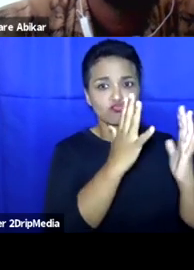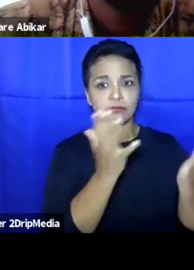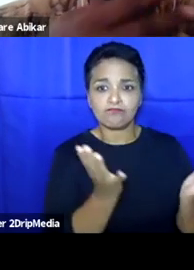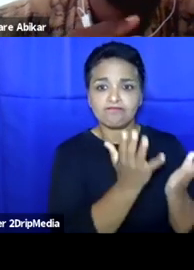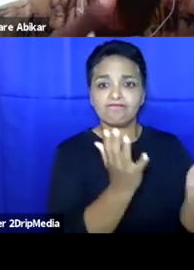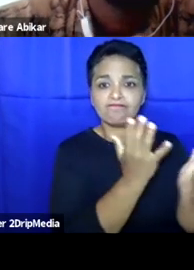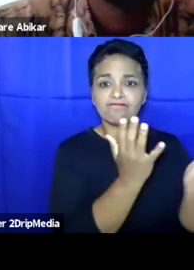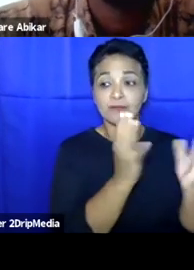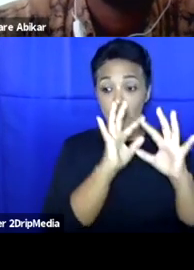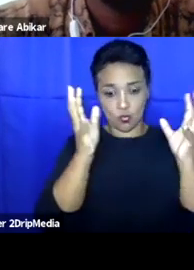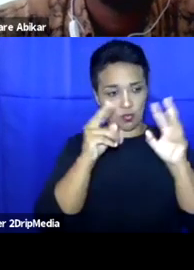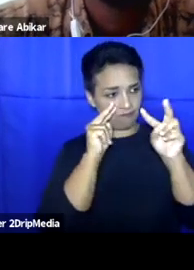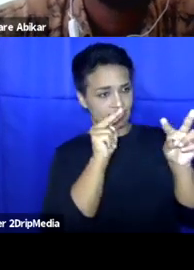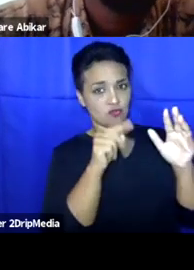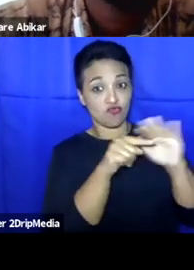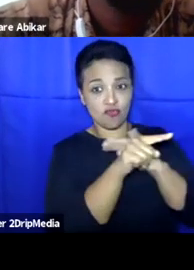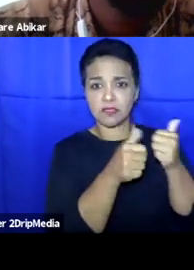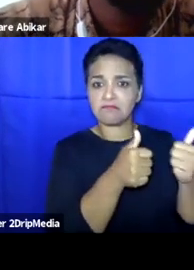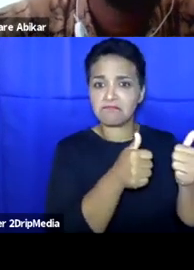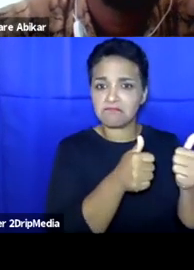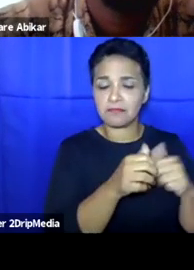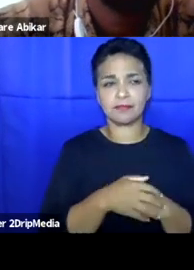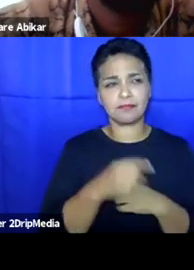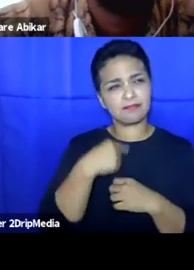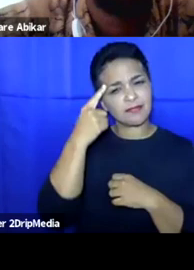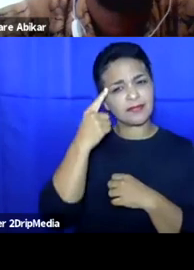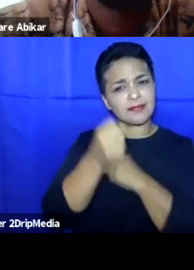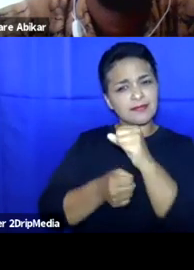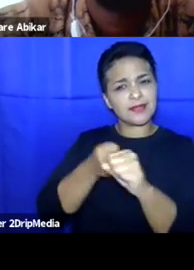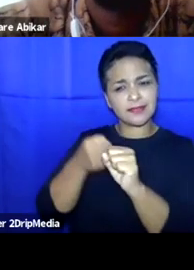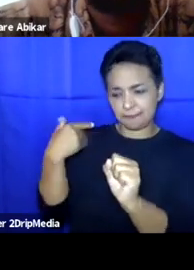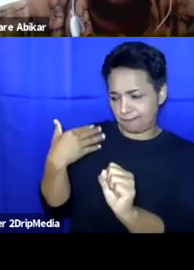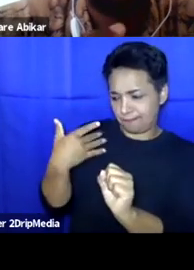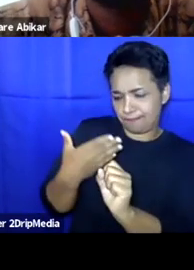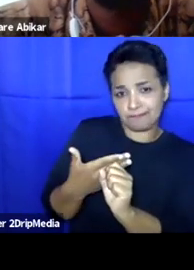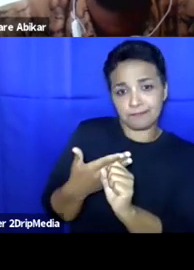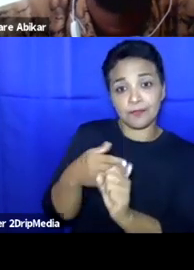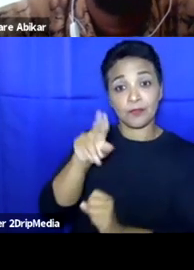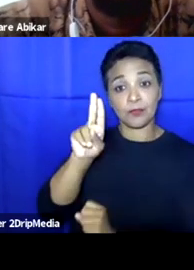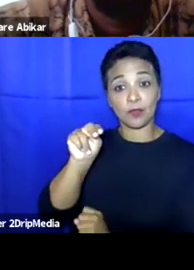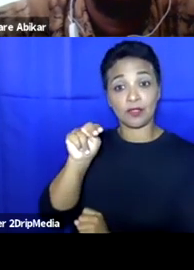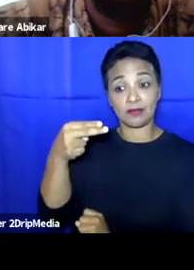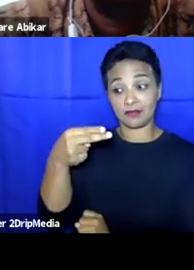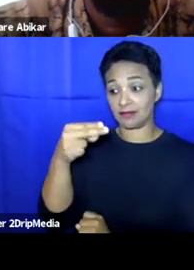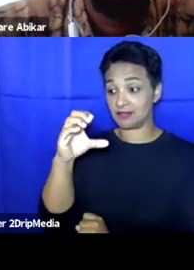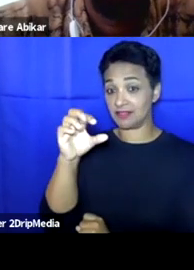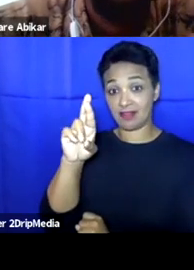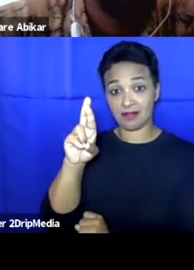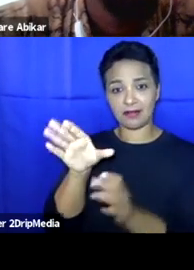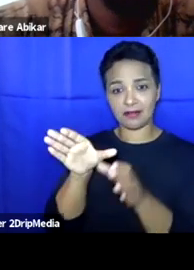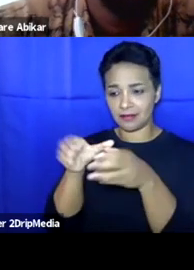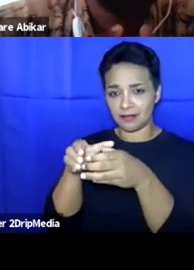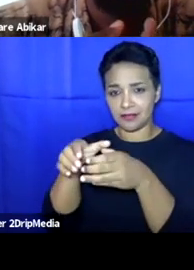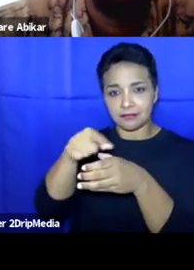think for the past years, UNHCR is now, adapting on